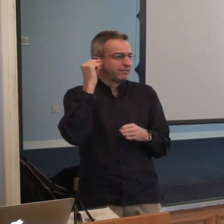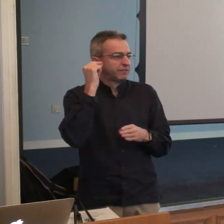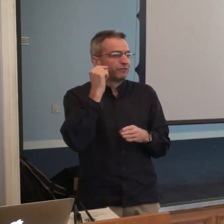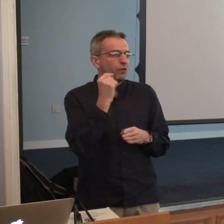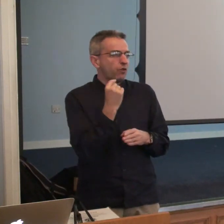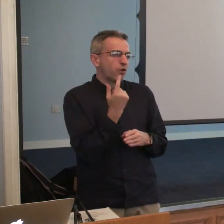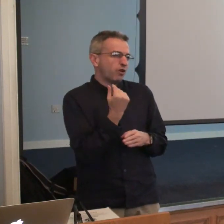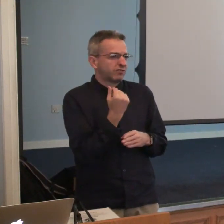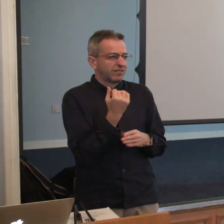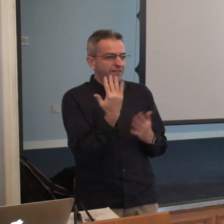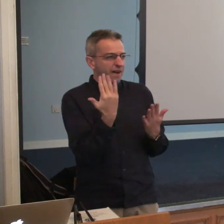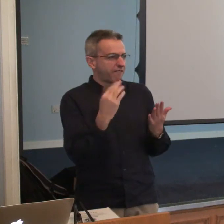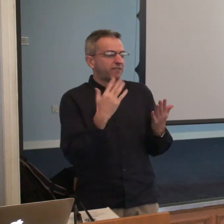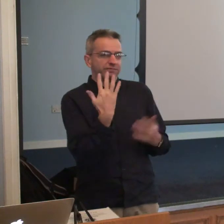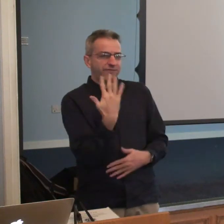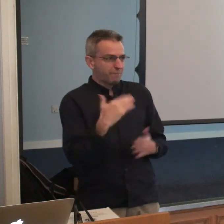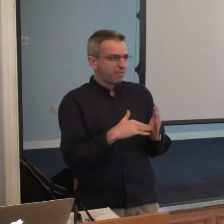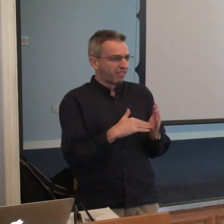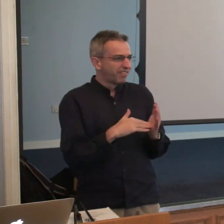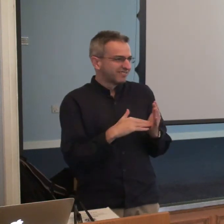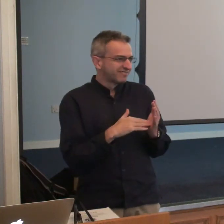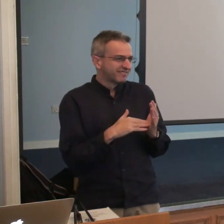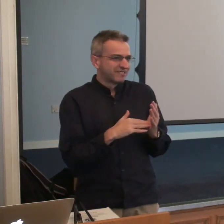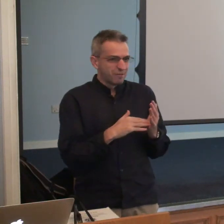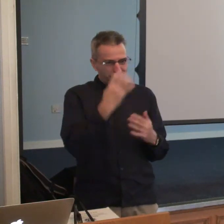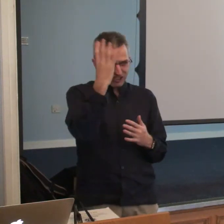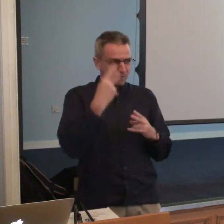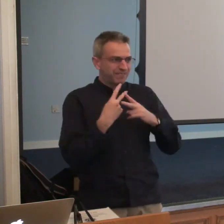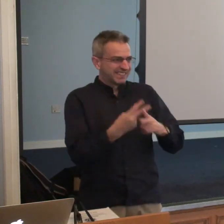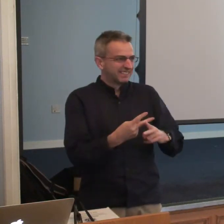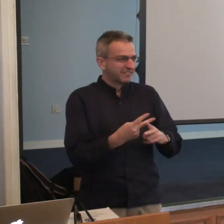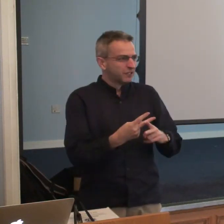that, I worked in Gallaudet for 5 months